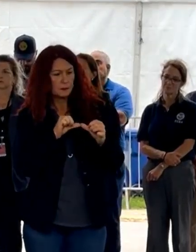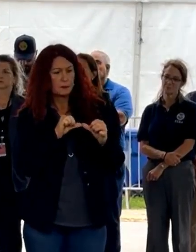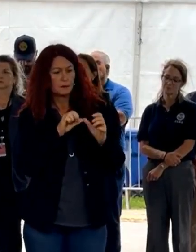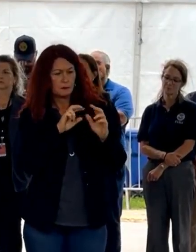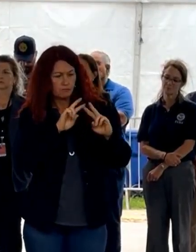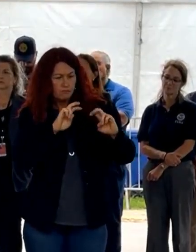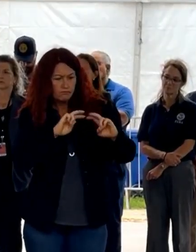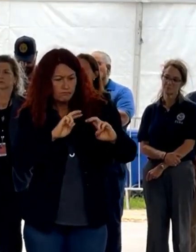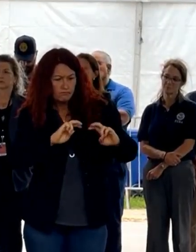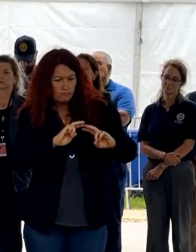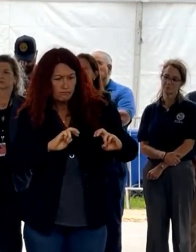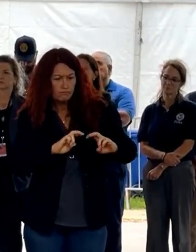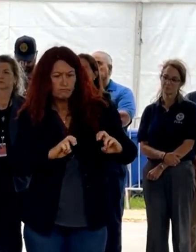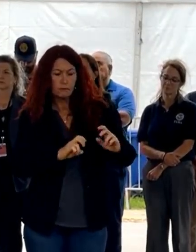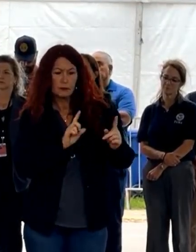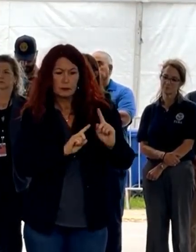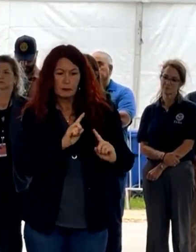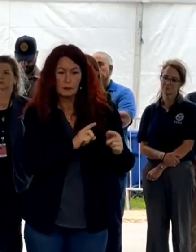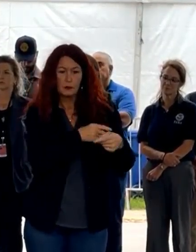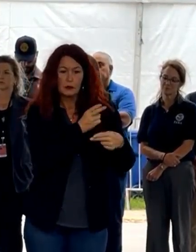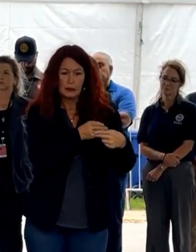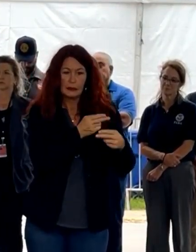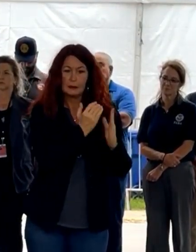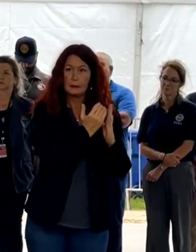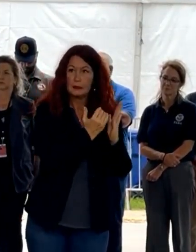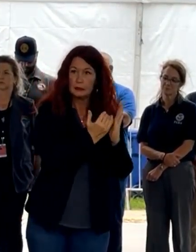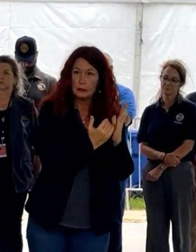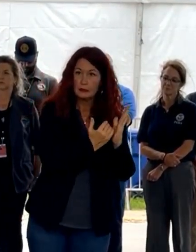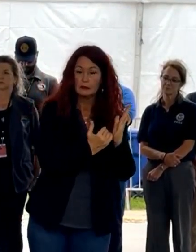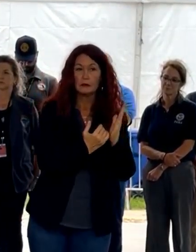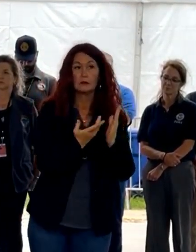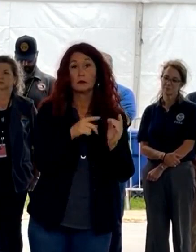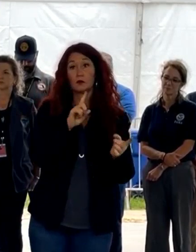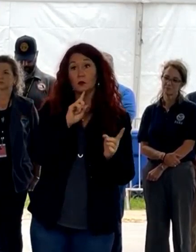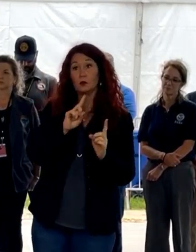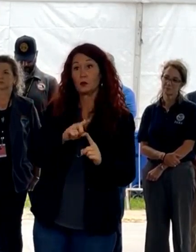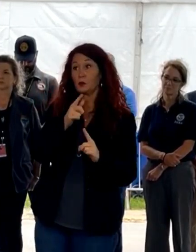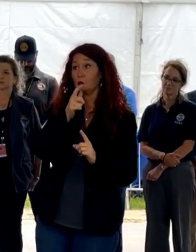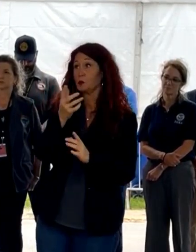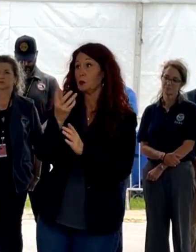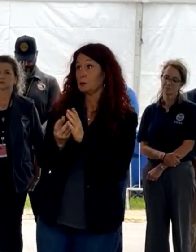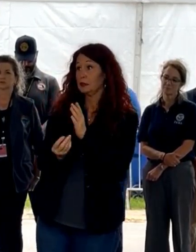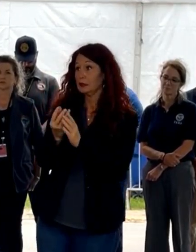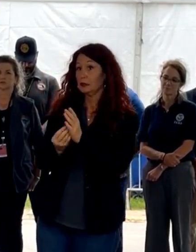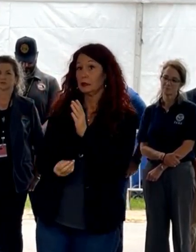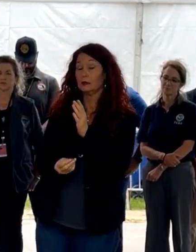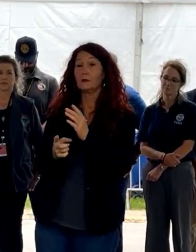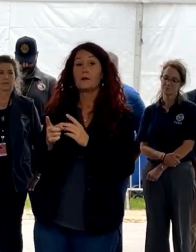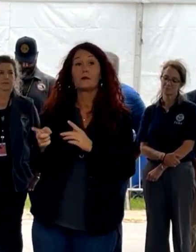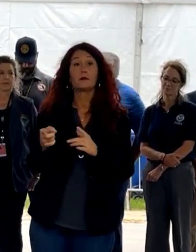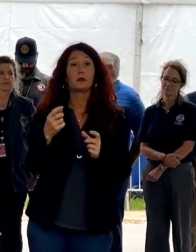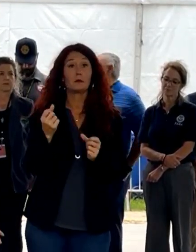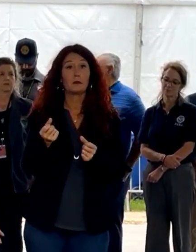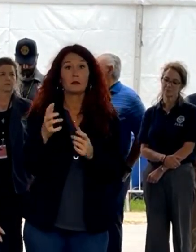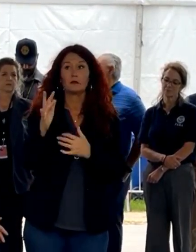review of these names and these reports. Many were originally submitted